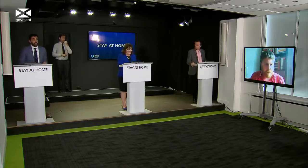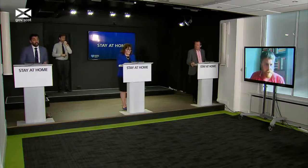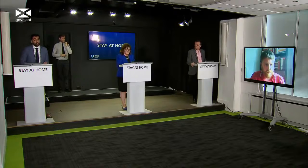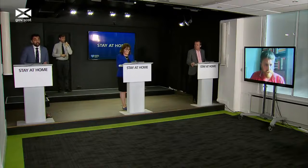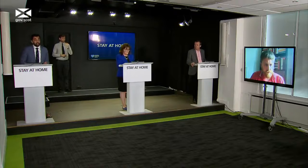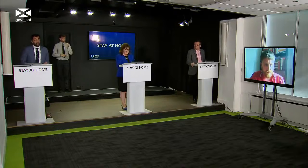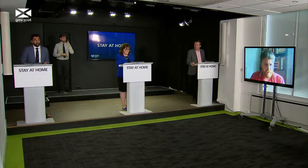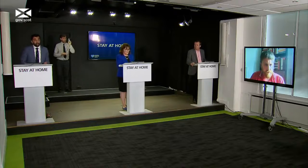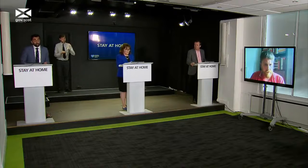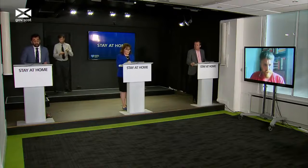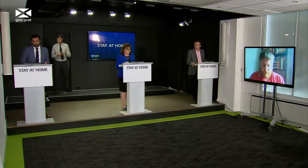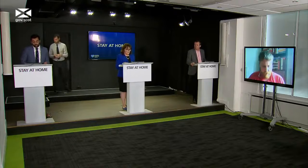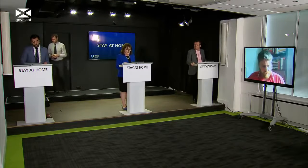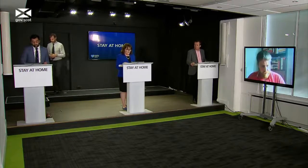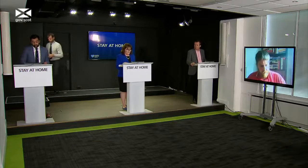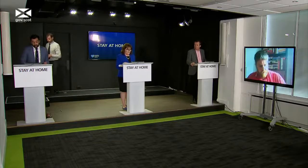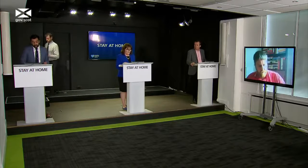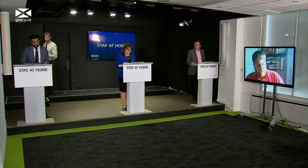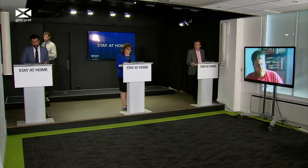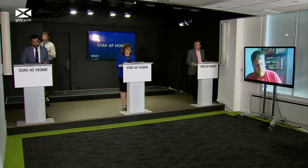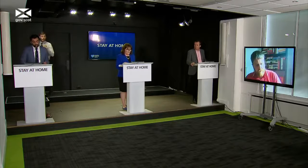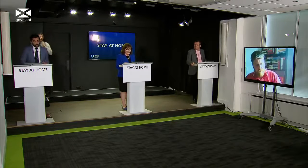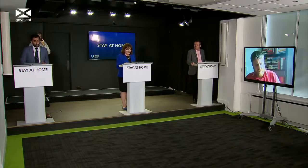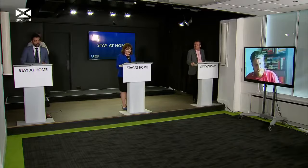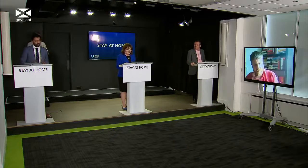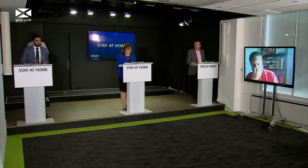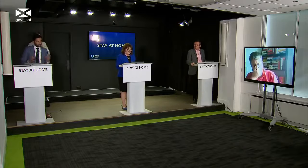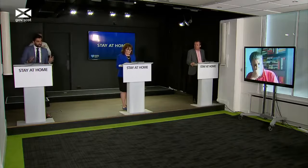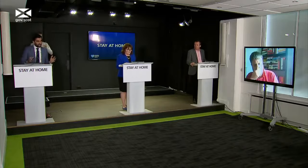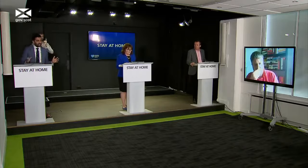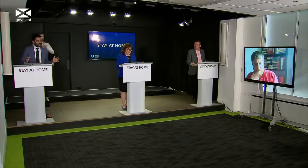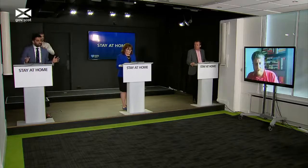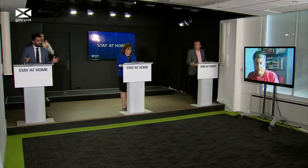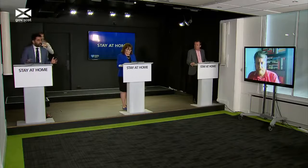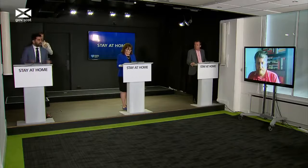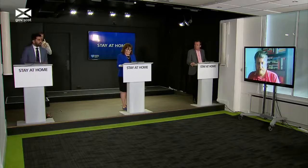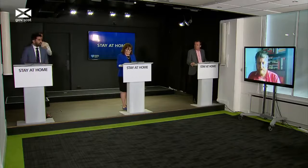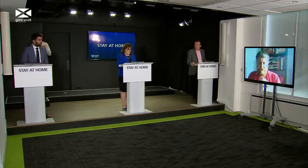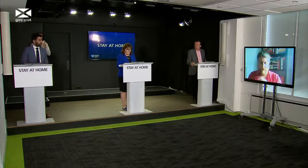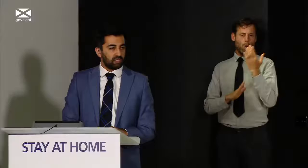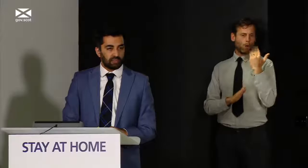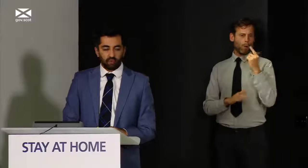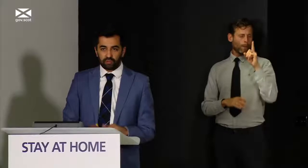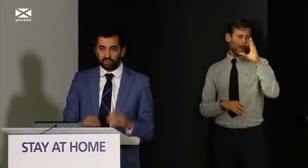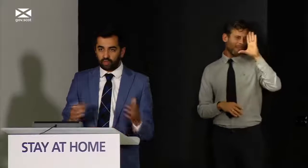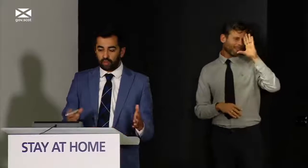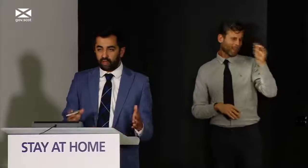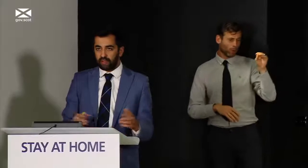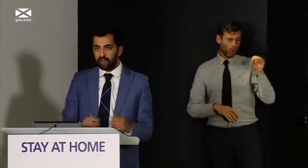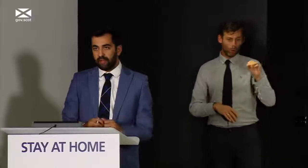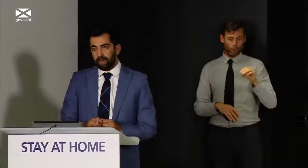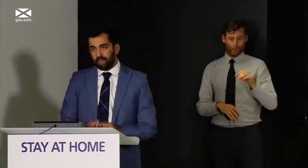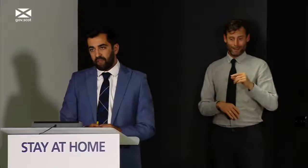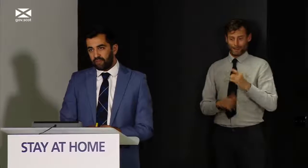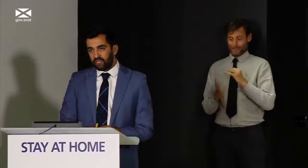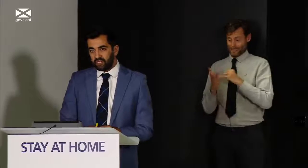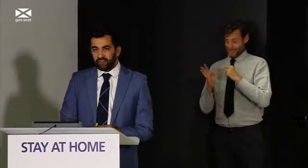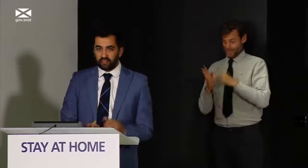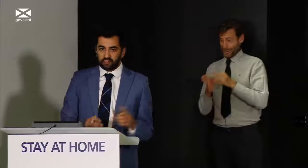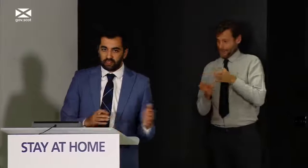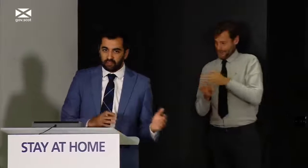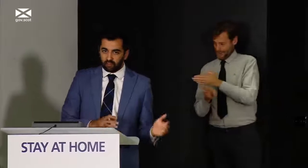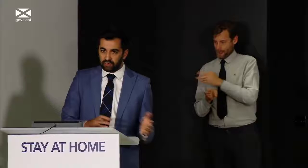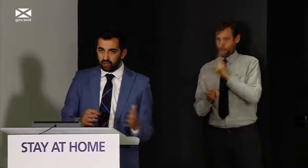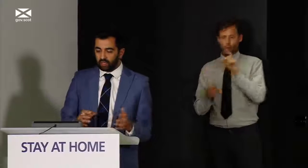Thanks, Chris. I spoke to the Chief Constable just over an hour ago, and there's caveats to what I'm about to say because, of course, we've still got to wait for